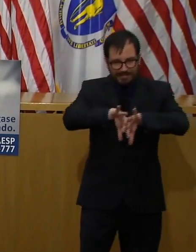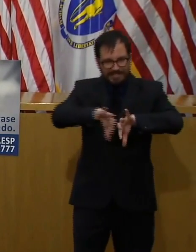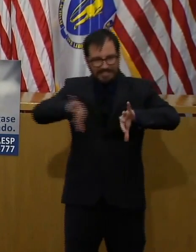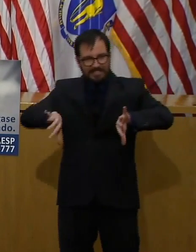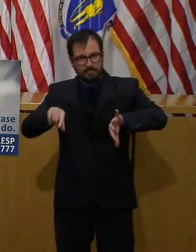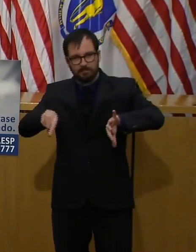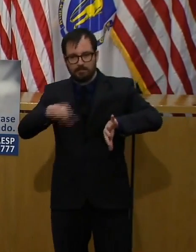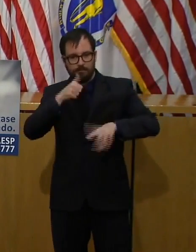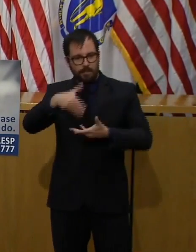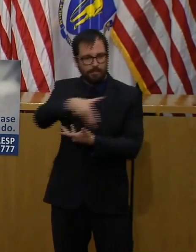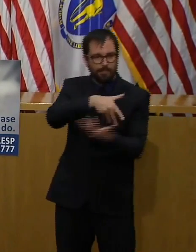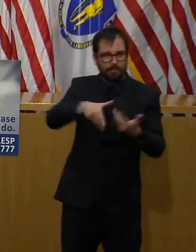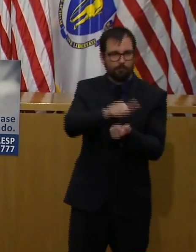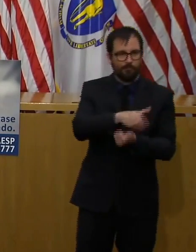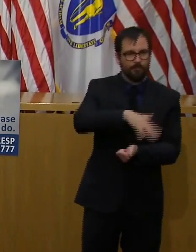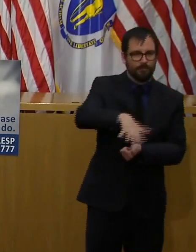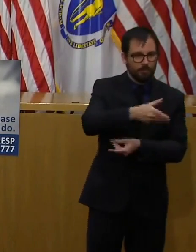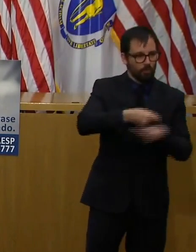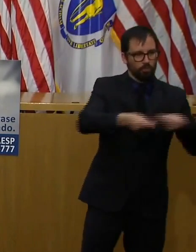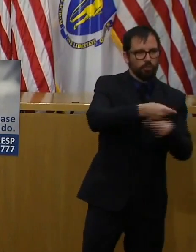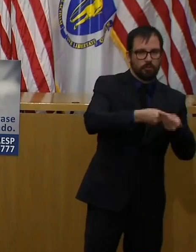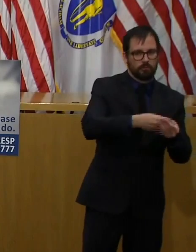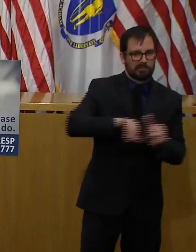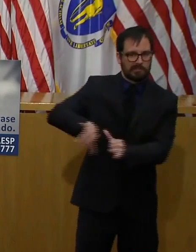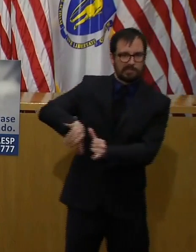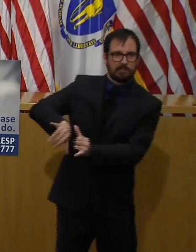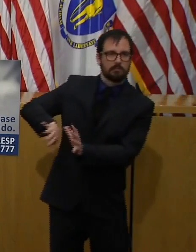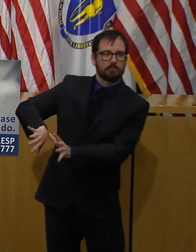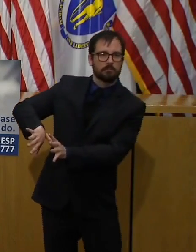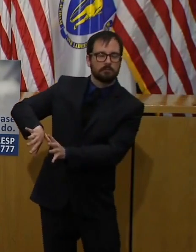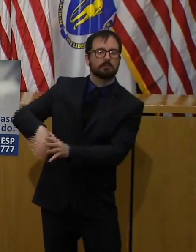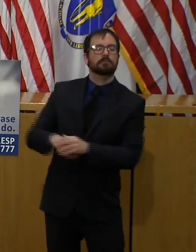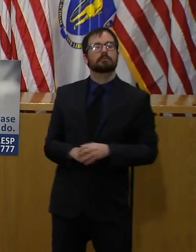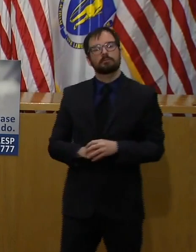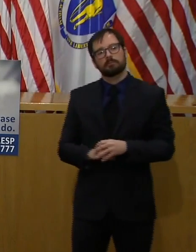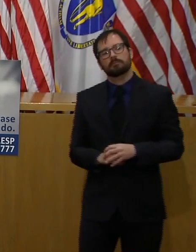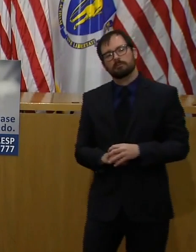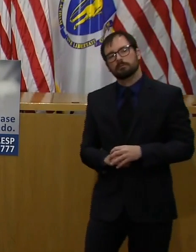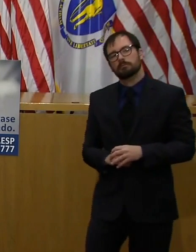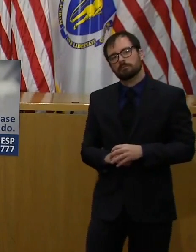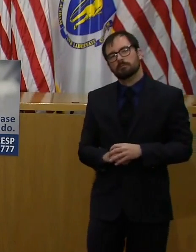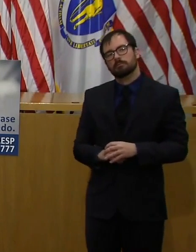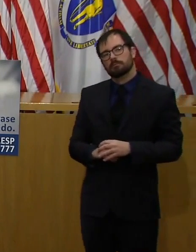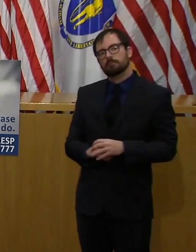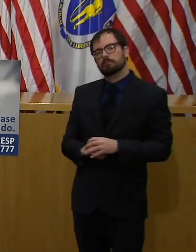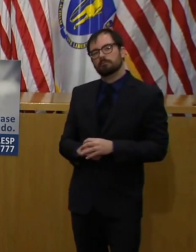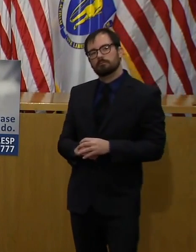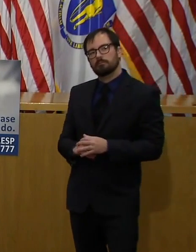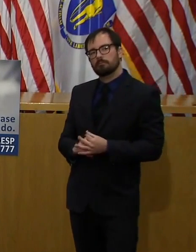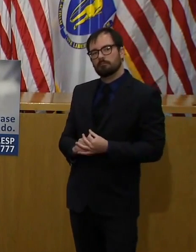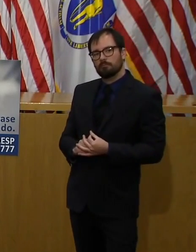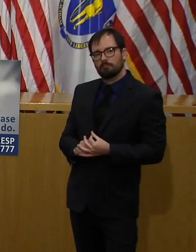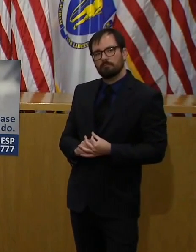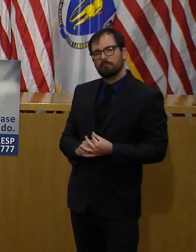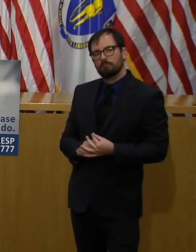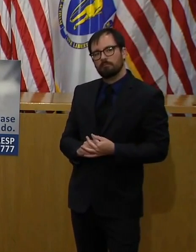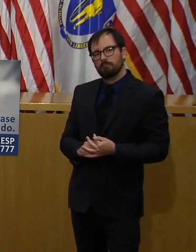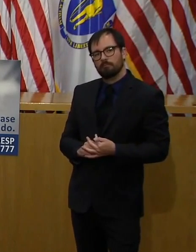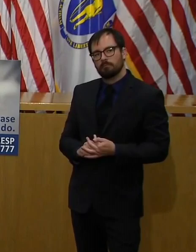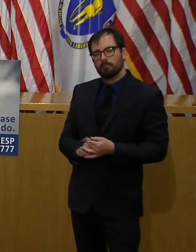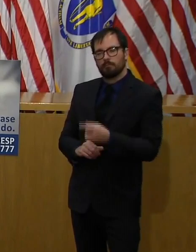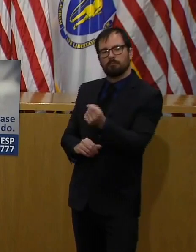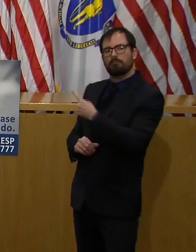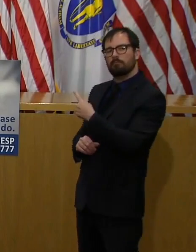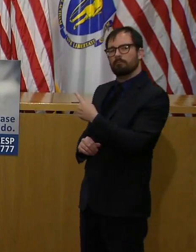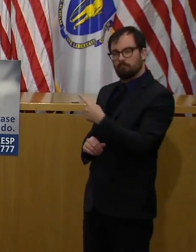for post-discharge care in a COVID positive. But if the National Guard test, do you know how many test positive out of the total